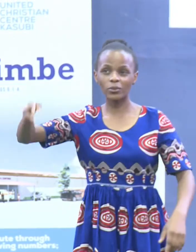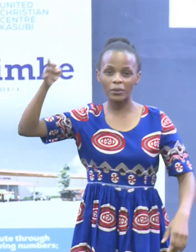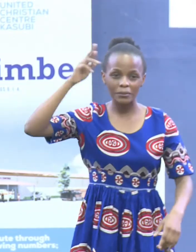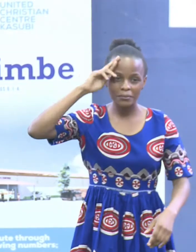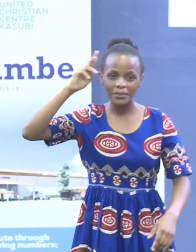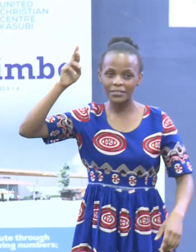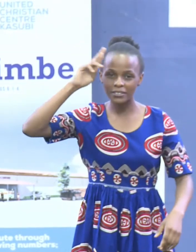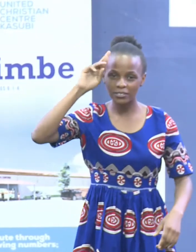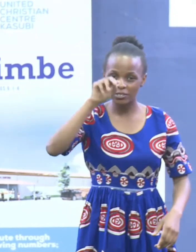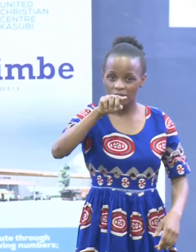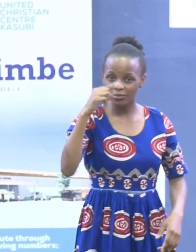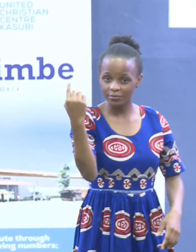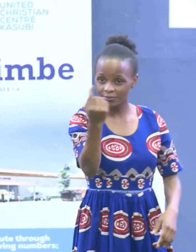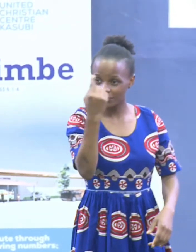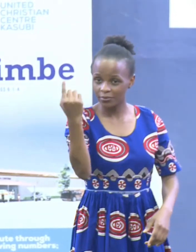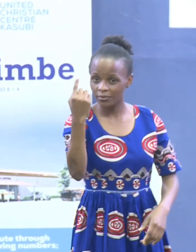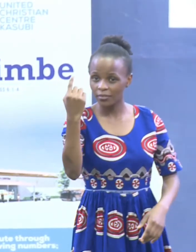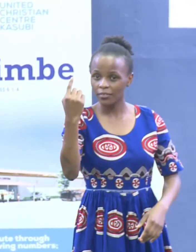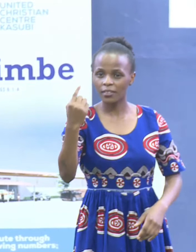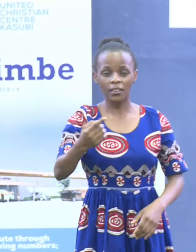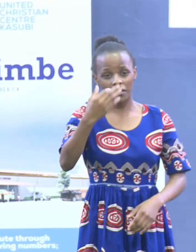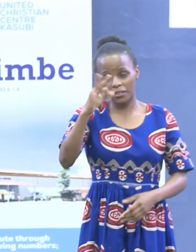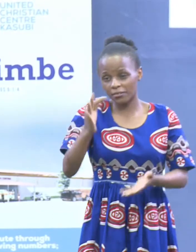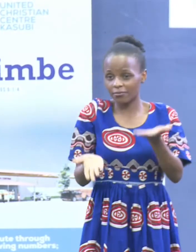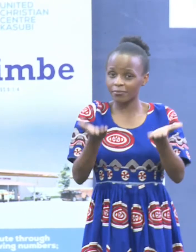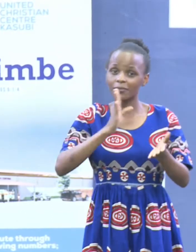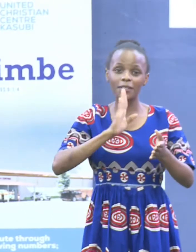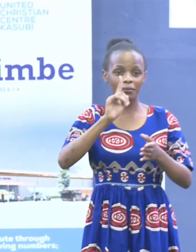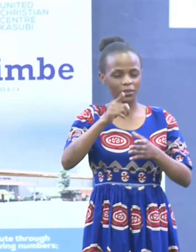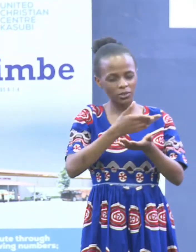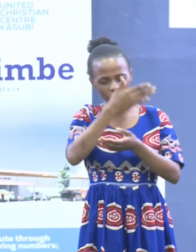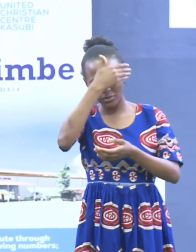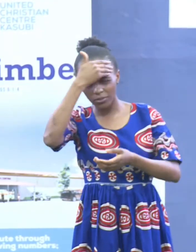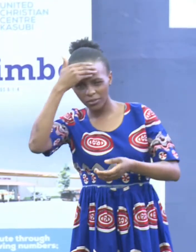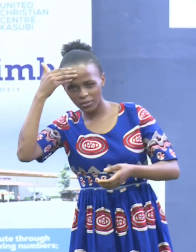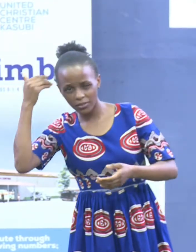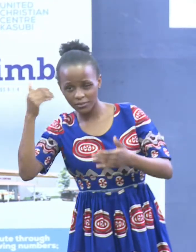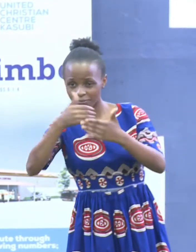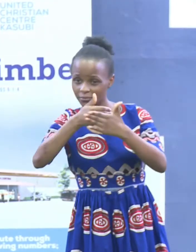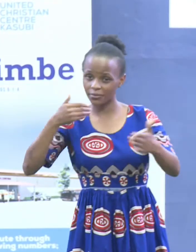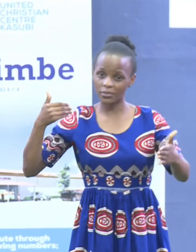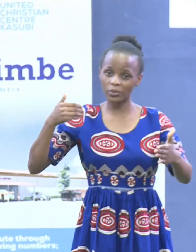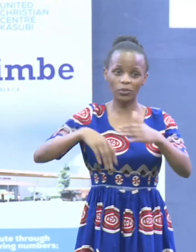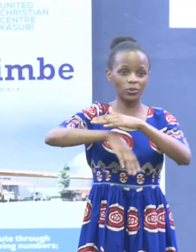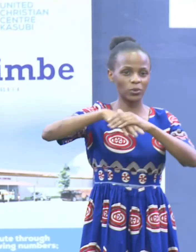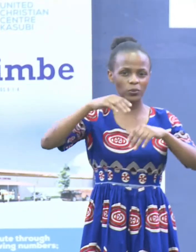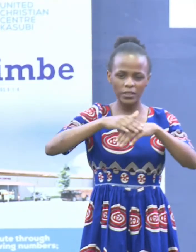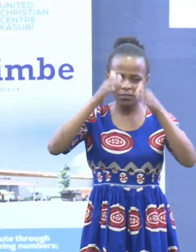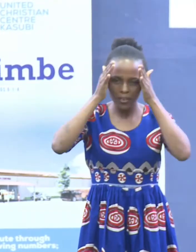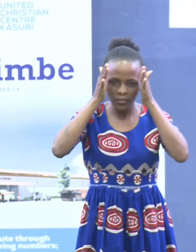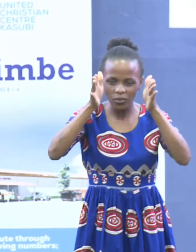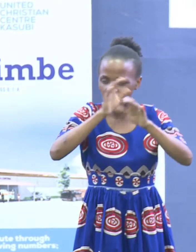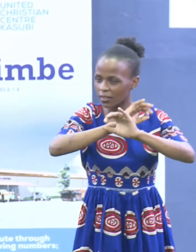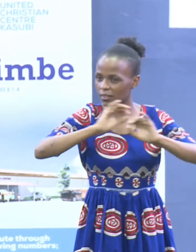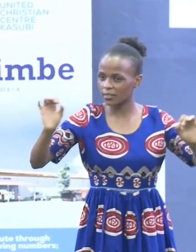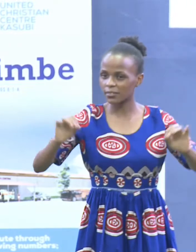obujjukiza. To just remind you about it. Kabe kasingo yinza okuba obadde okyerabidde. Or else you had forgotten it. Obanga tokisizaako sira. Or perhaps